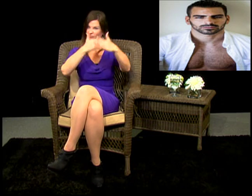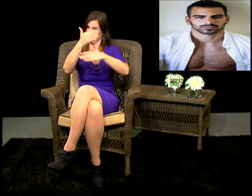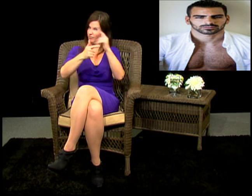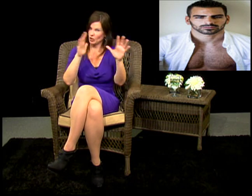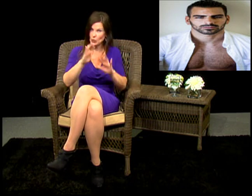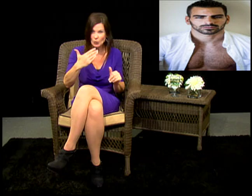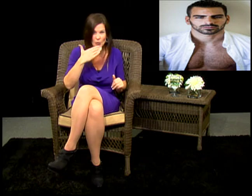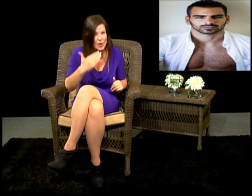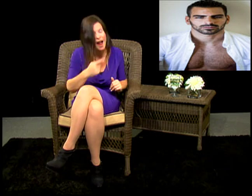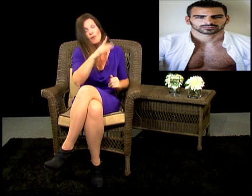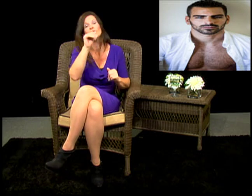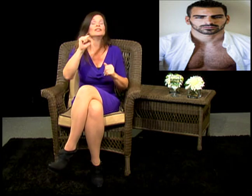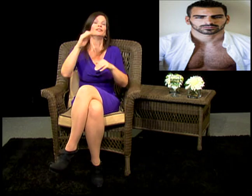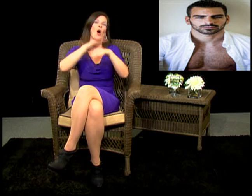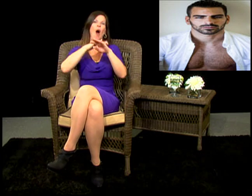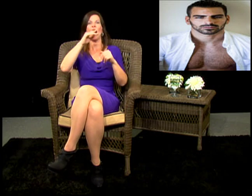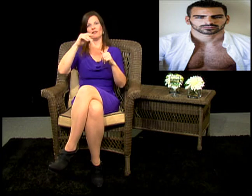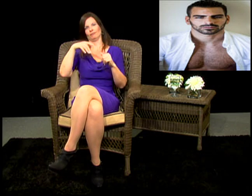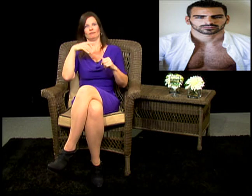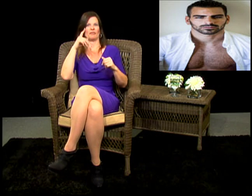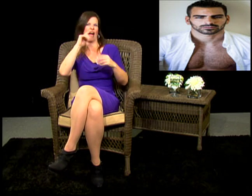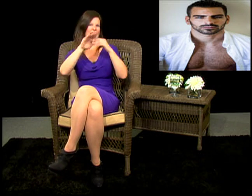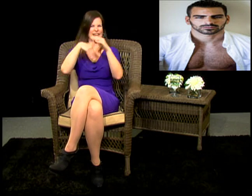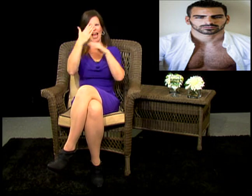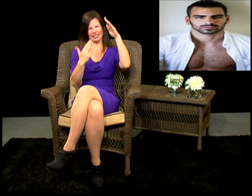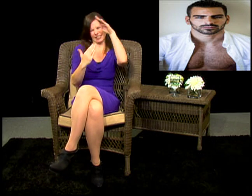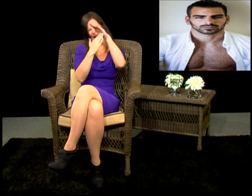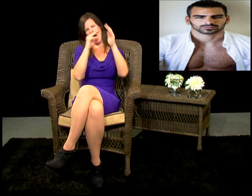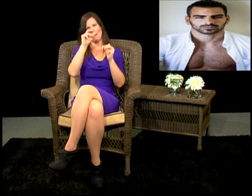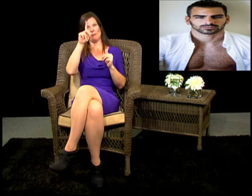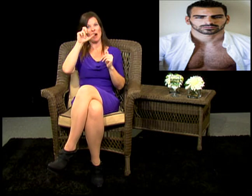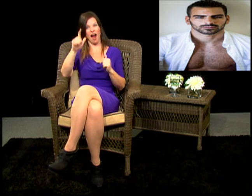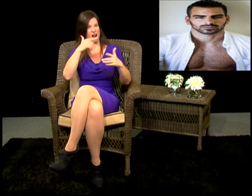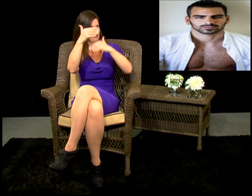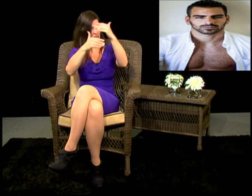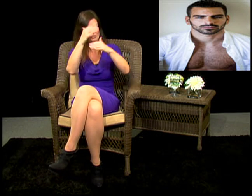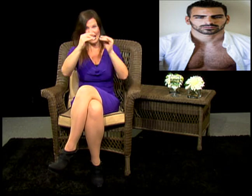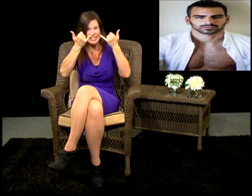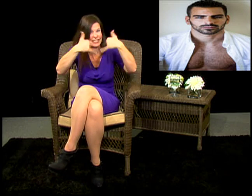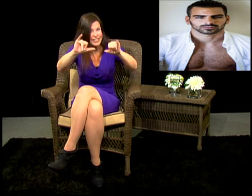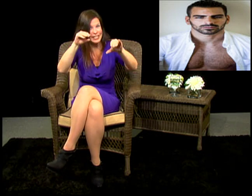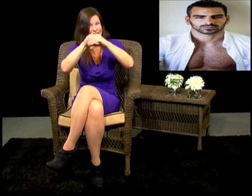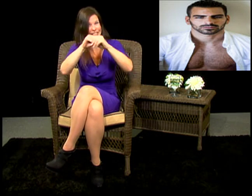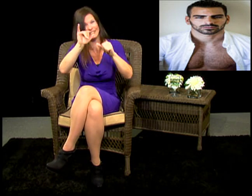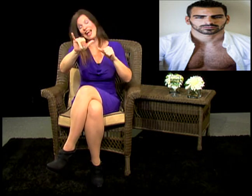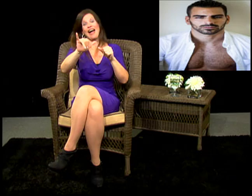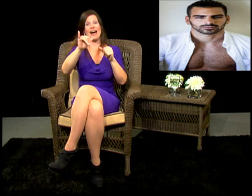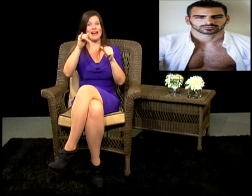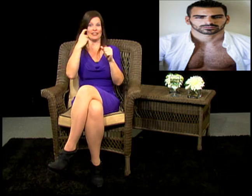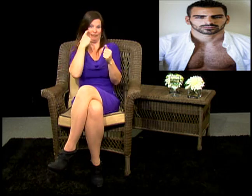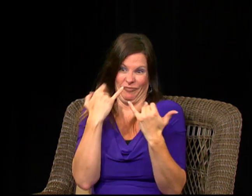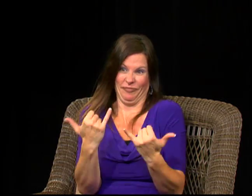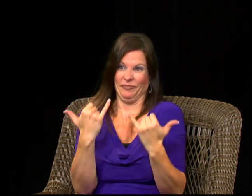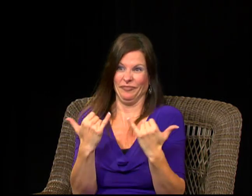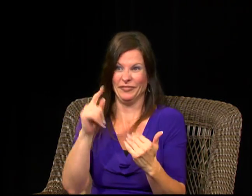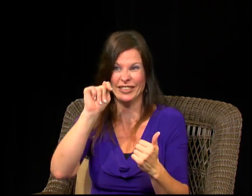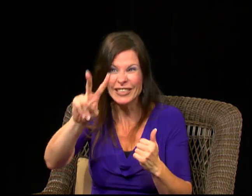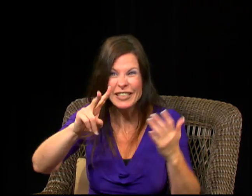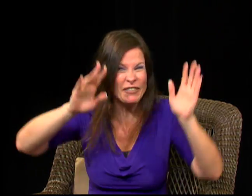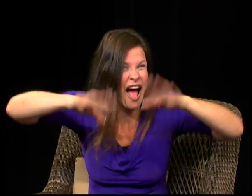how he feels about things, and sincere. And he's been acting. He's on America's Next Top Model right now as